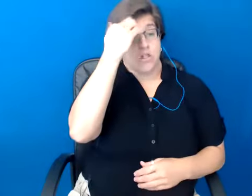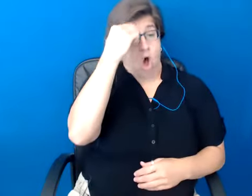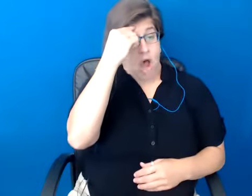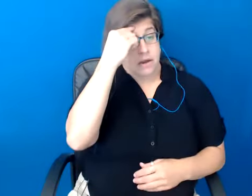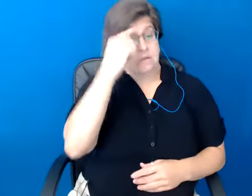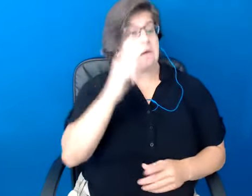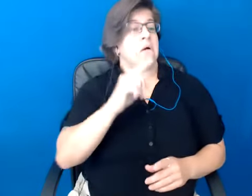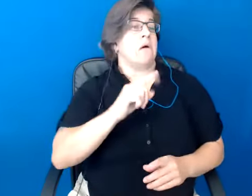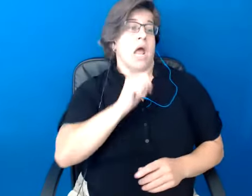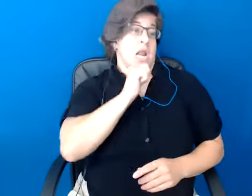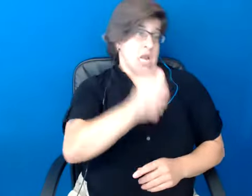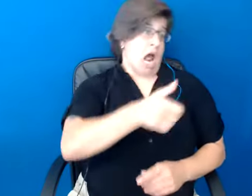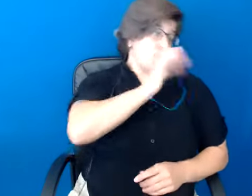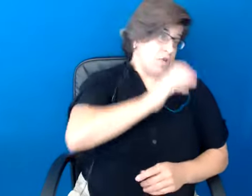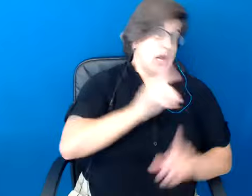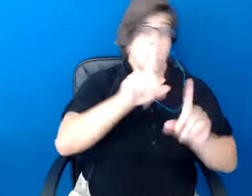there was more to AA than not drink and go to meetings.